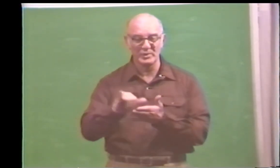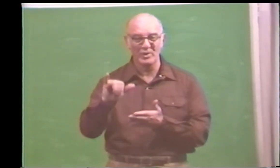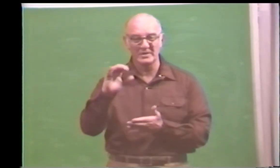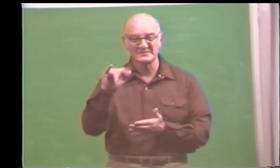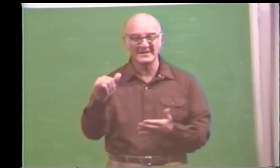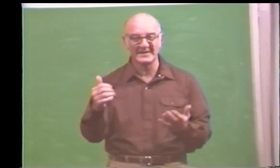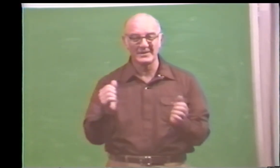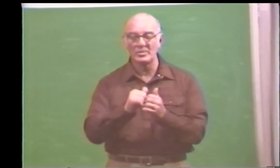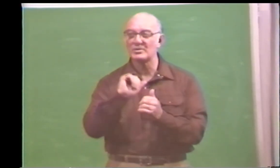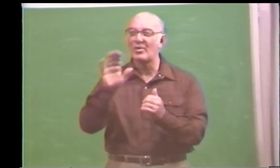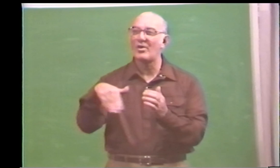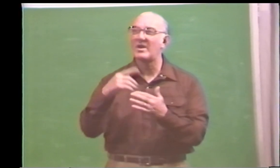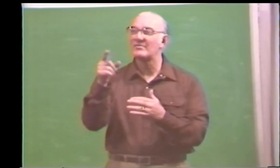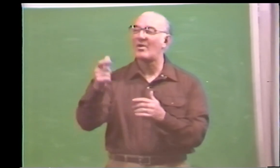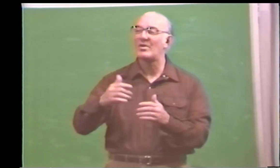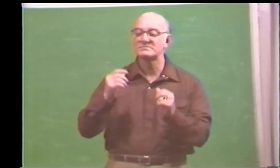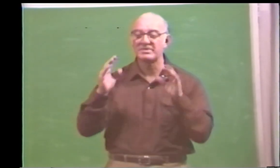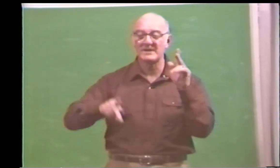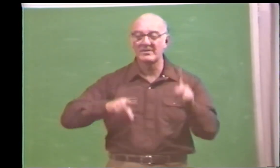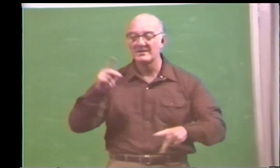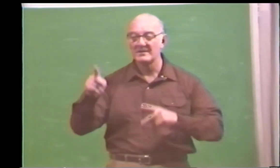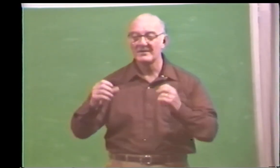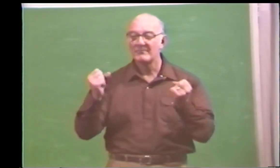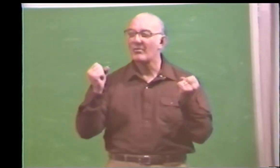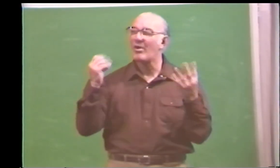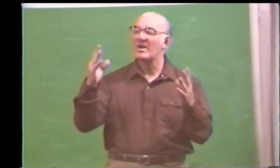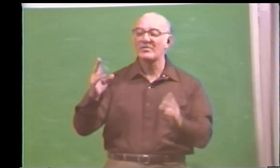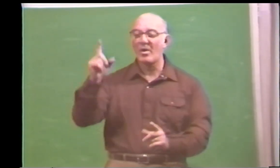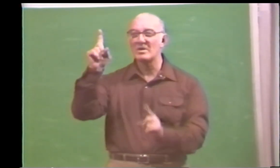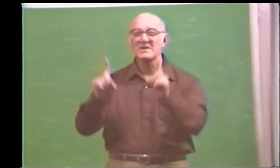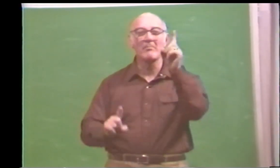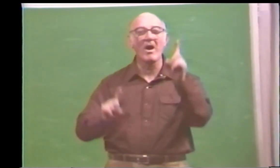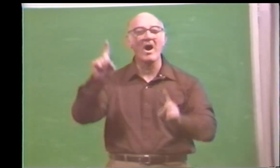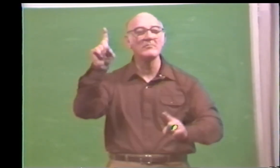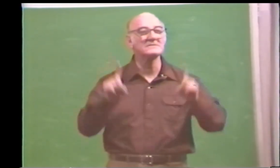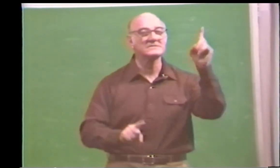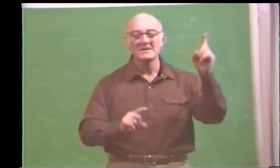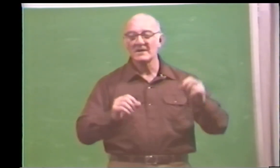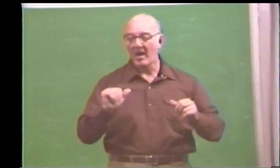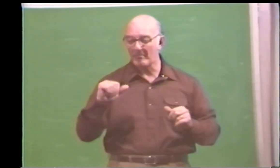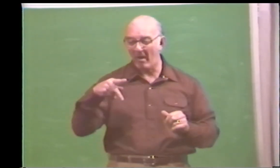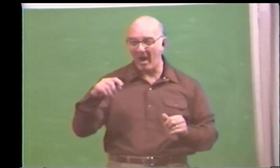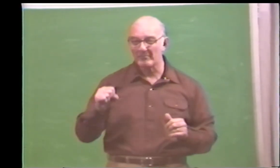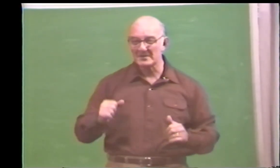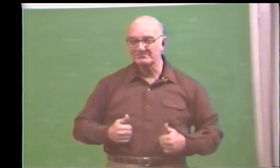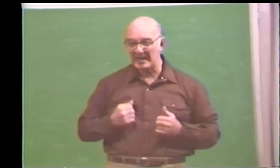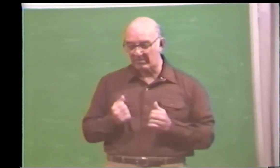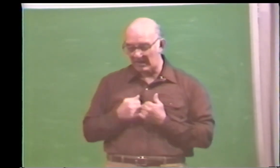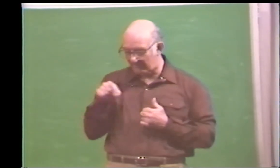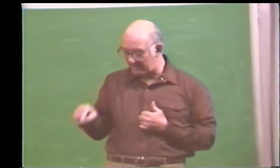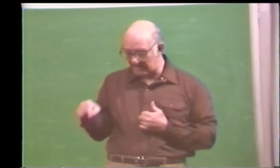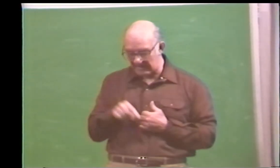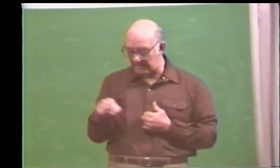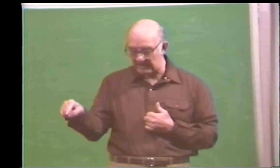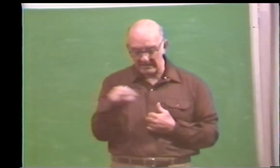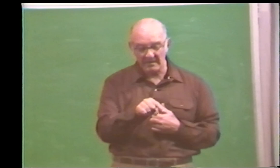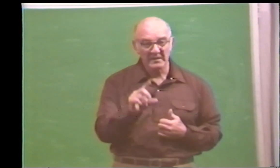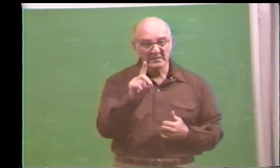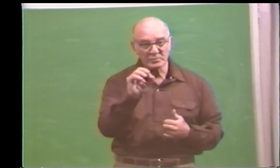York City with all of those people, all of those apartments people living. Do